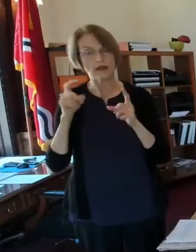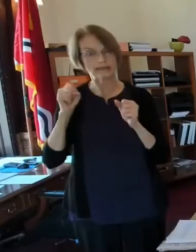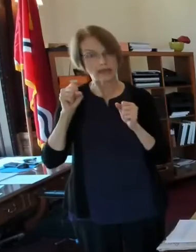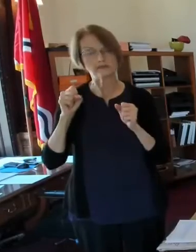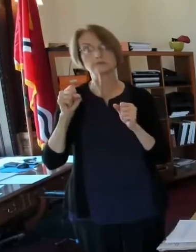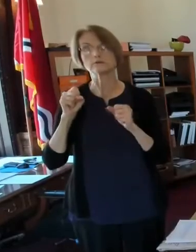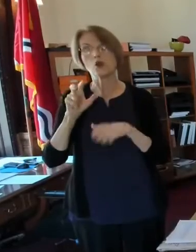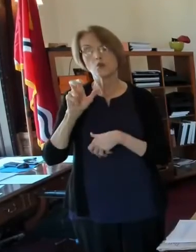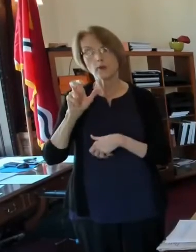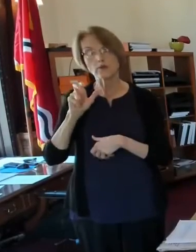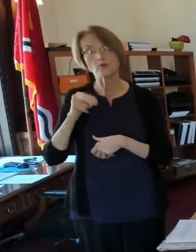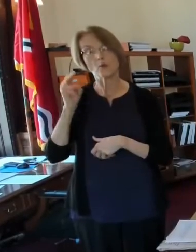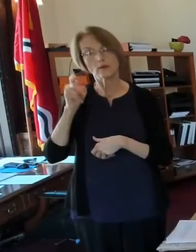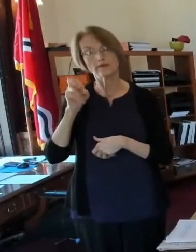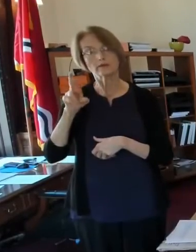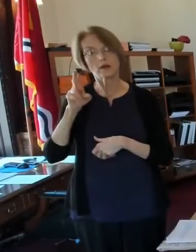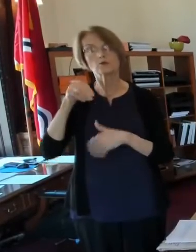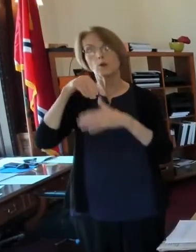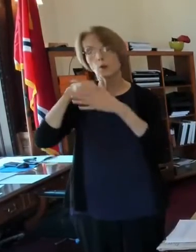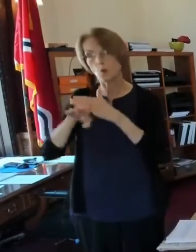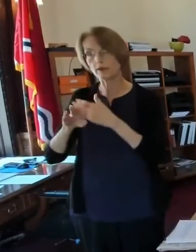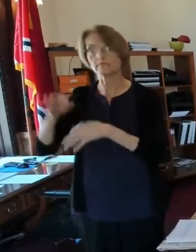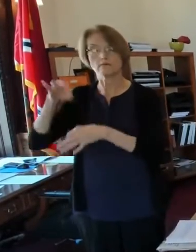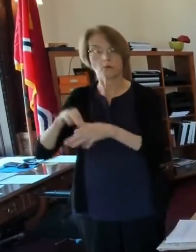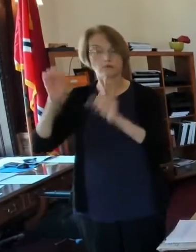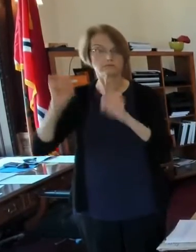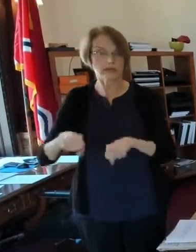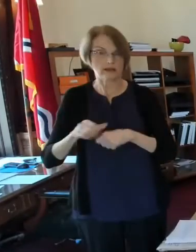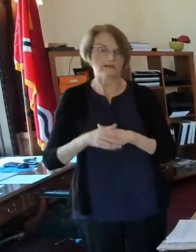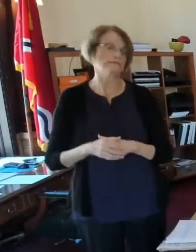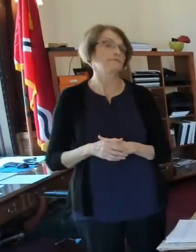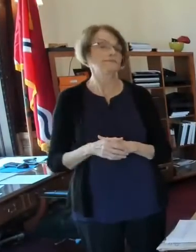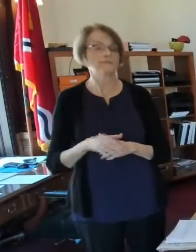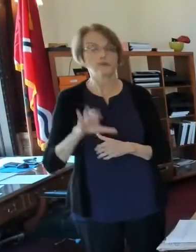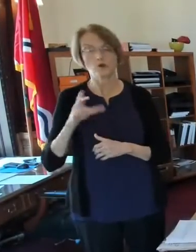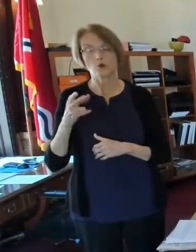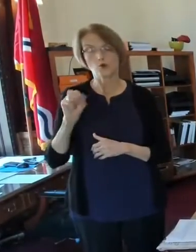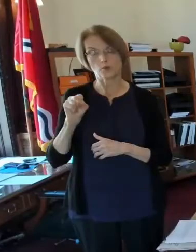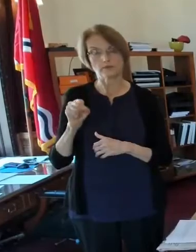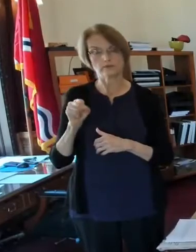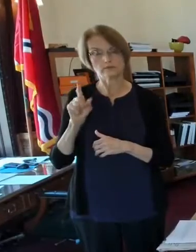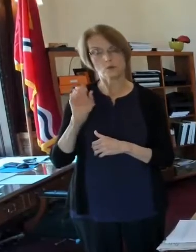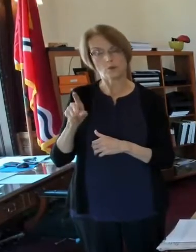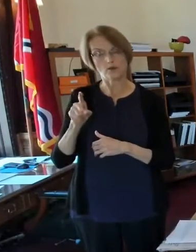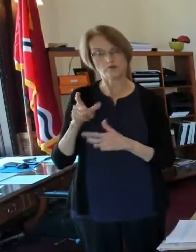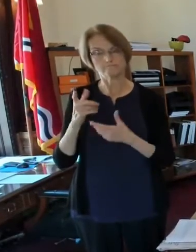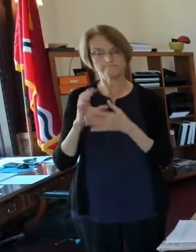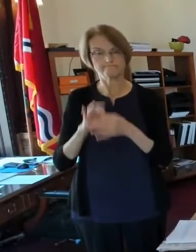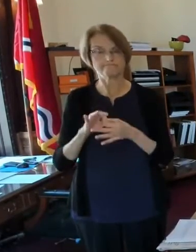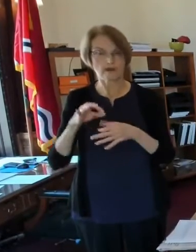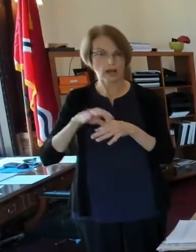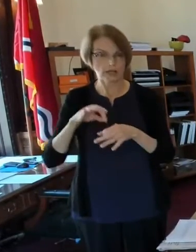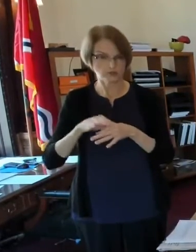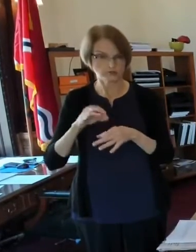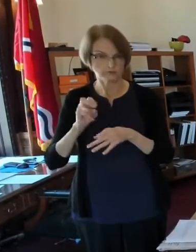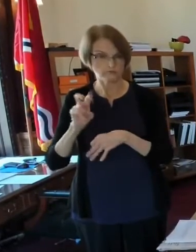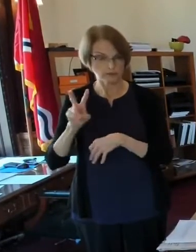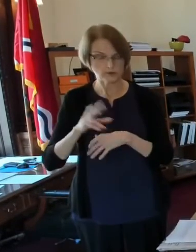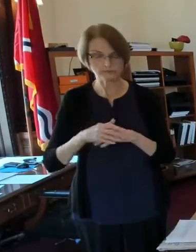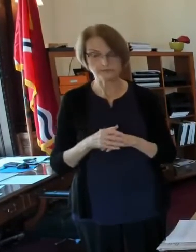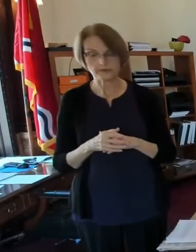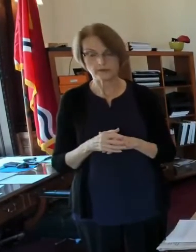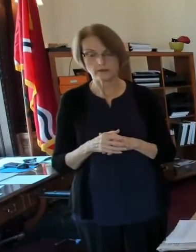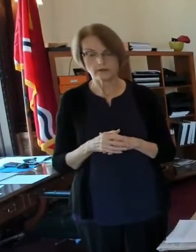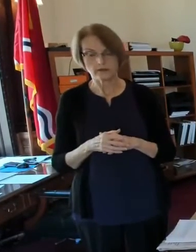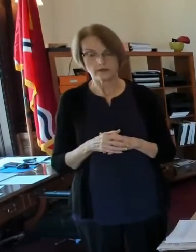can go to 300 North Tucker and vote in person. Chris's question is also about the election in November. Are